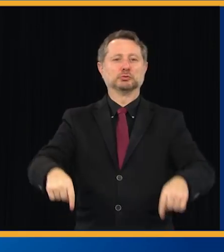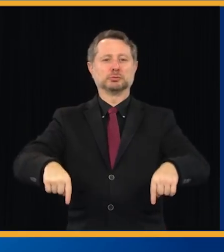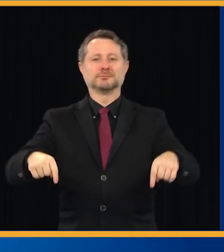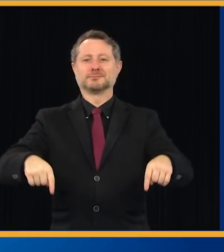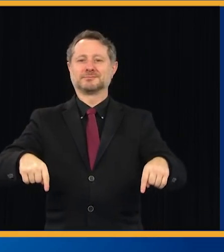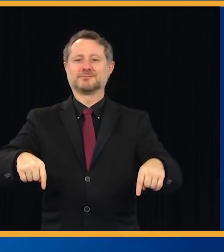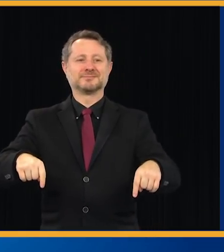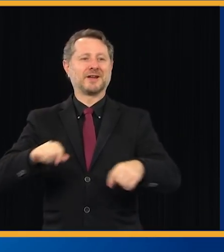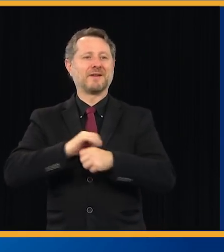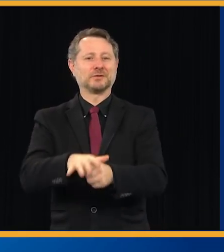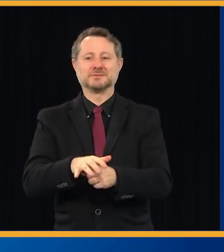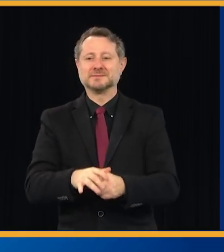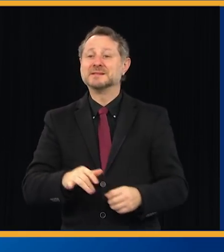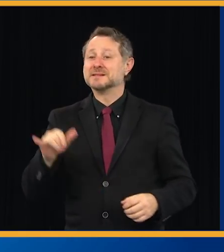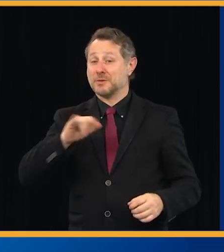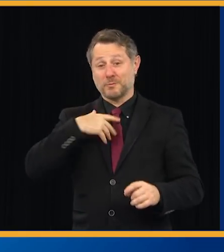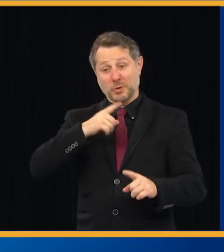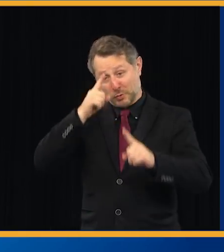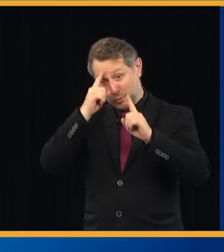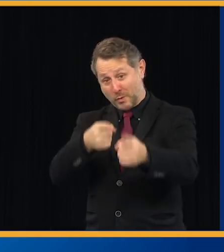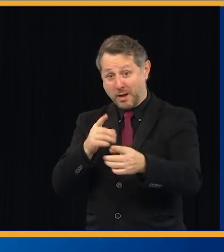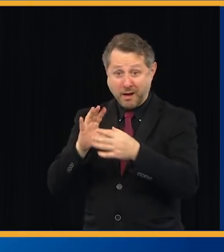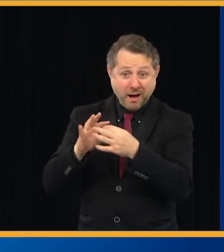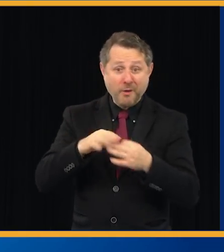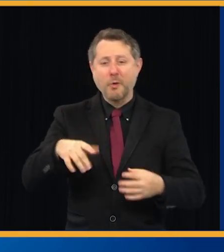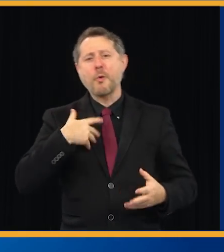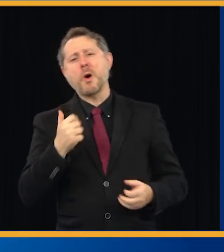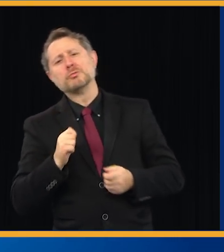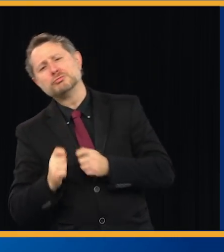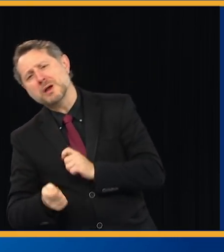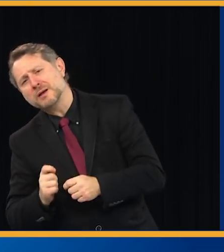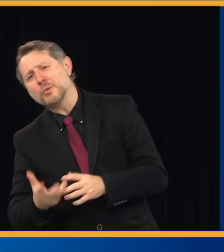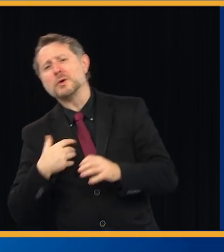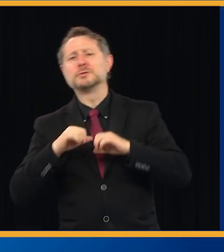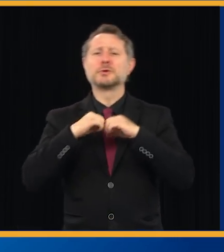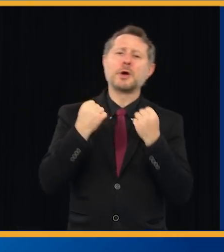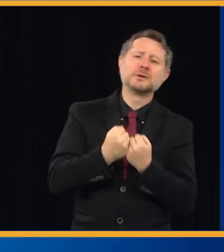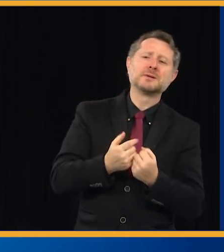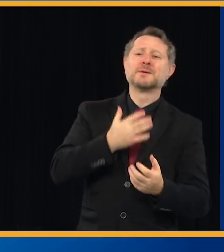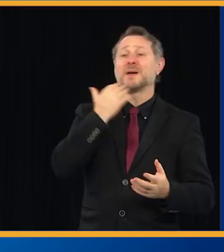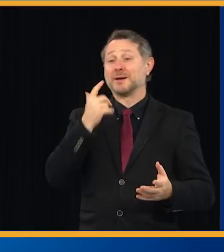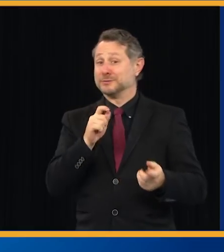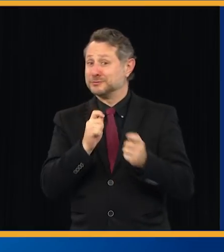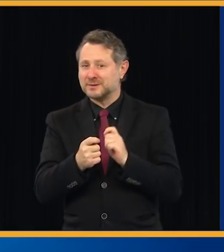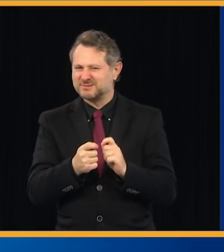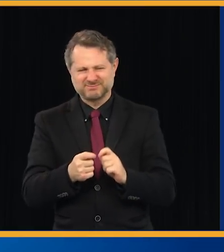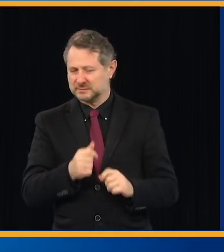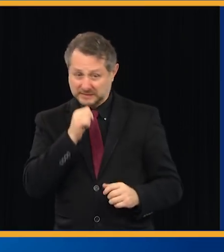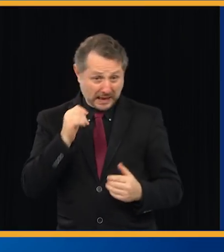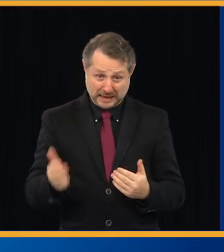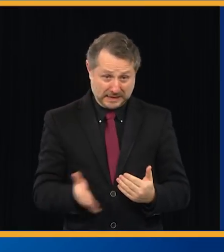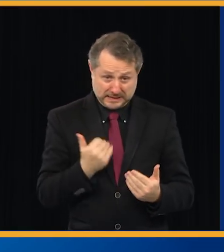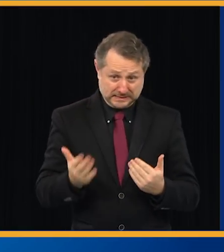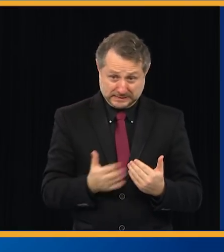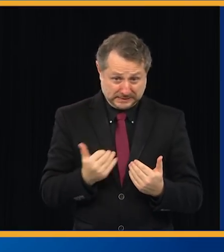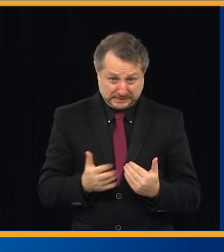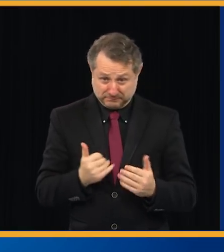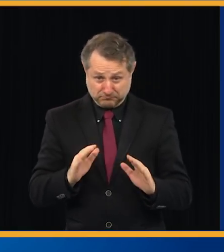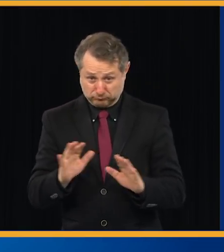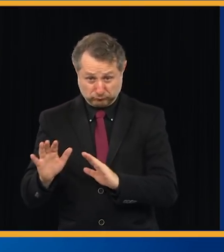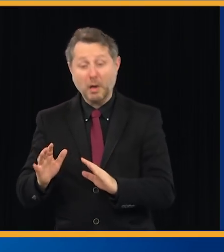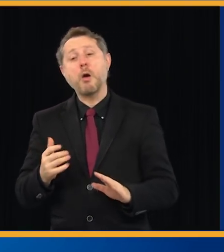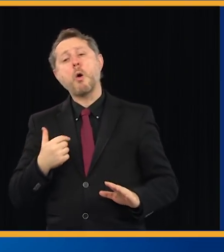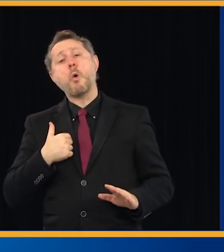to do. You know, people talk about making changes in society. Change is very hard to make. Change is hard in your own